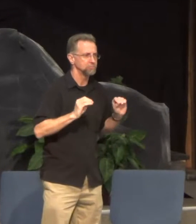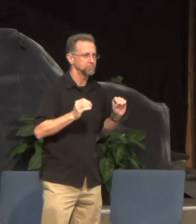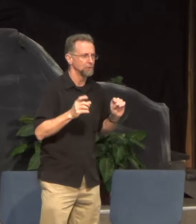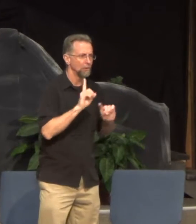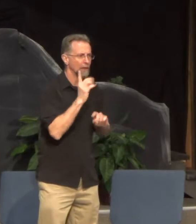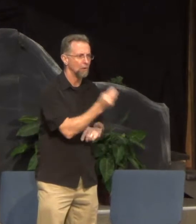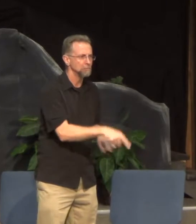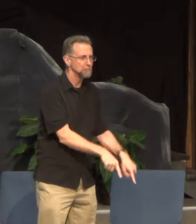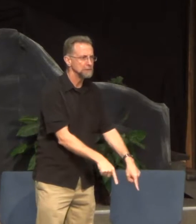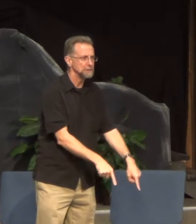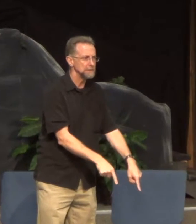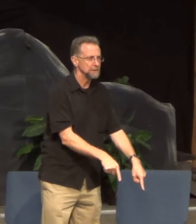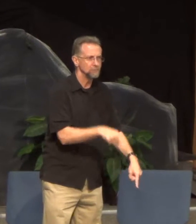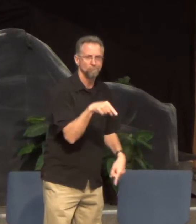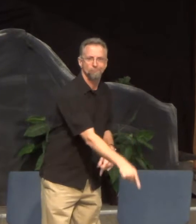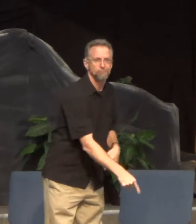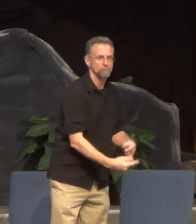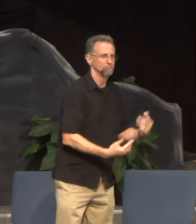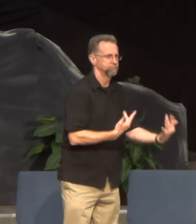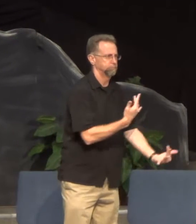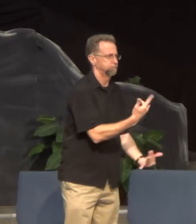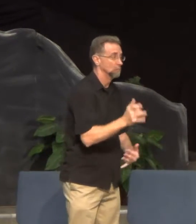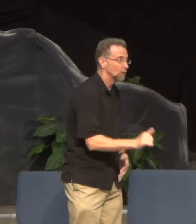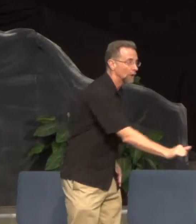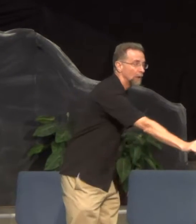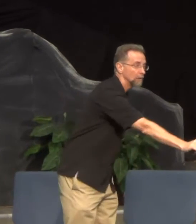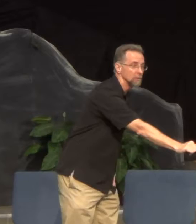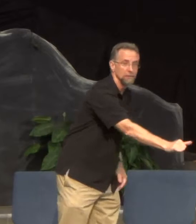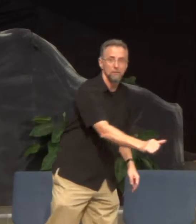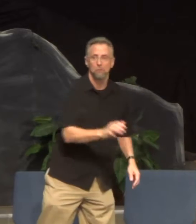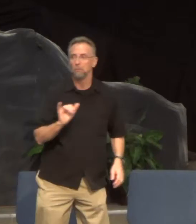lost and goes to hell, he doesn't have Jesus' heart. He's there forever.